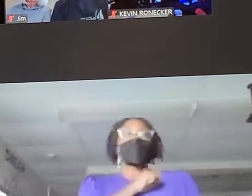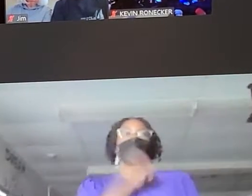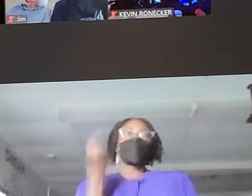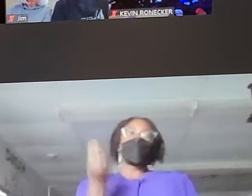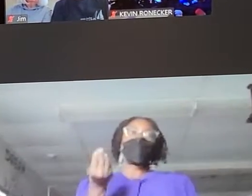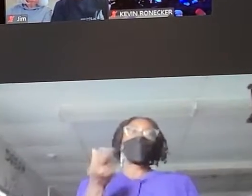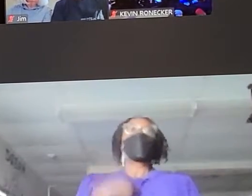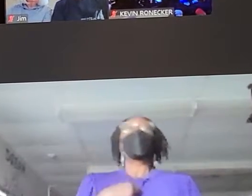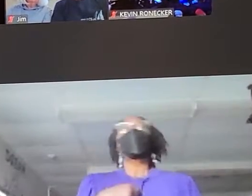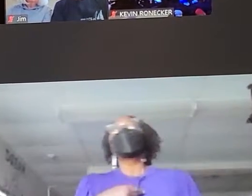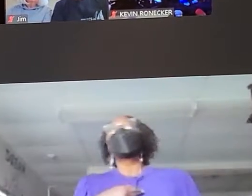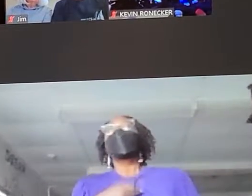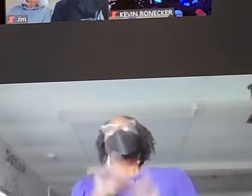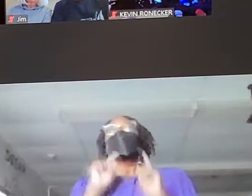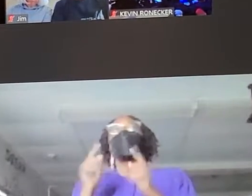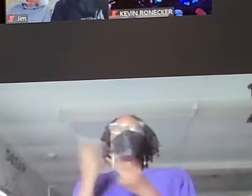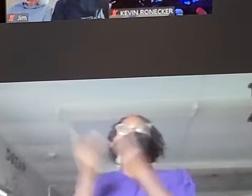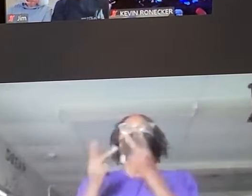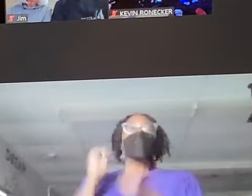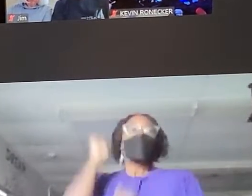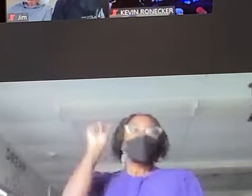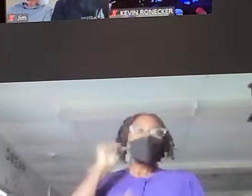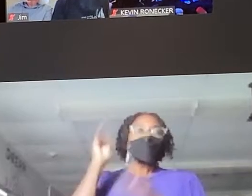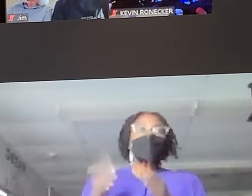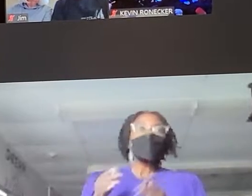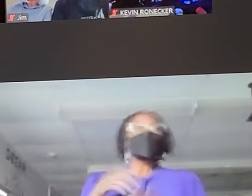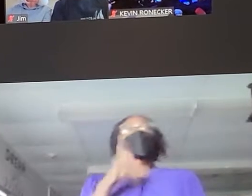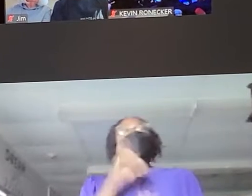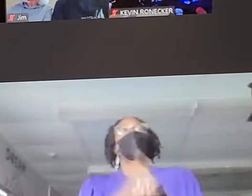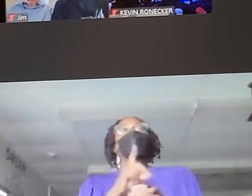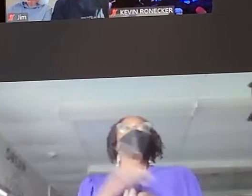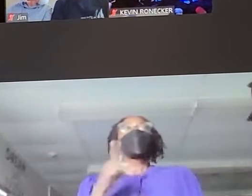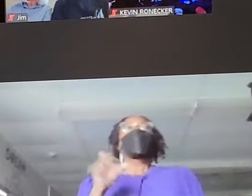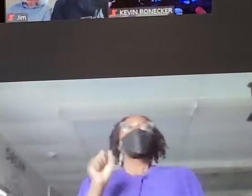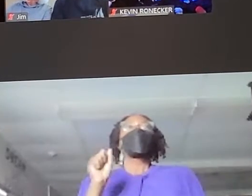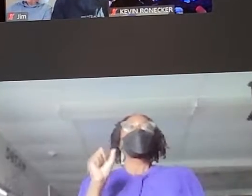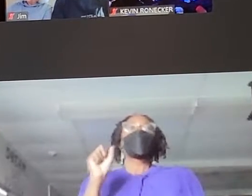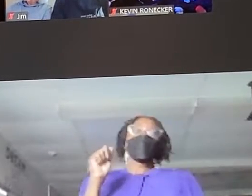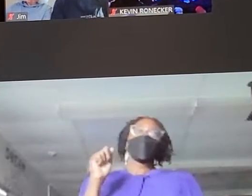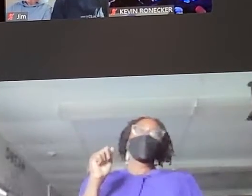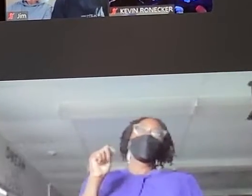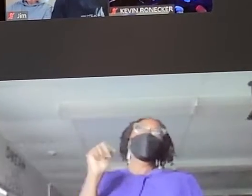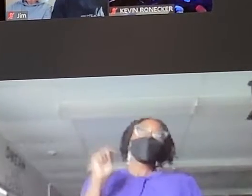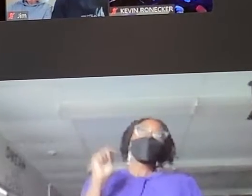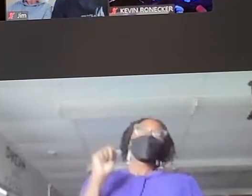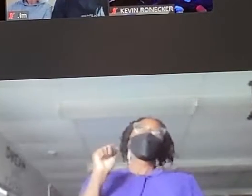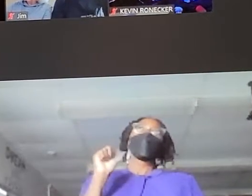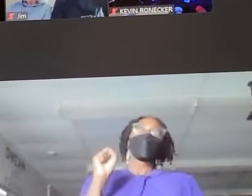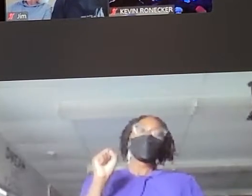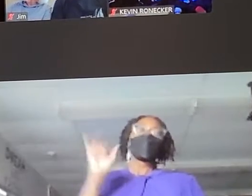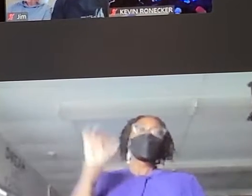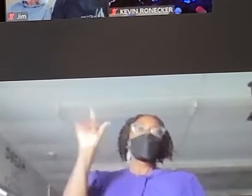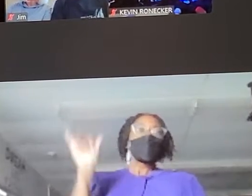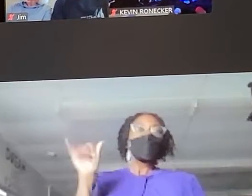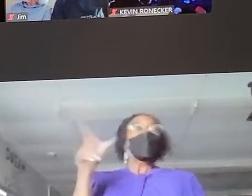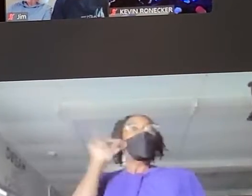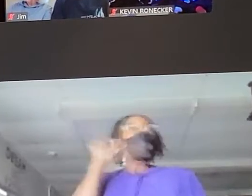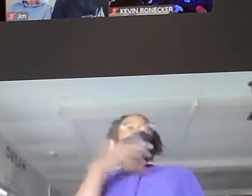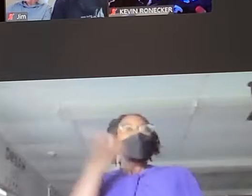I went to see my human doctor. Dr. Casey said, Amal, I think you to feel better if you were Tokyo and